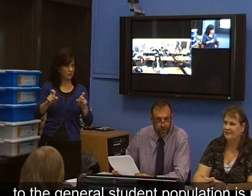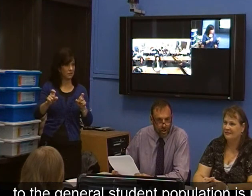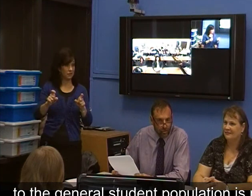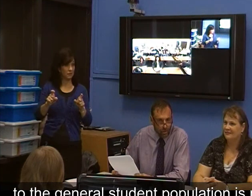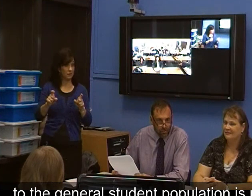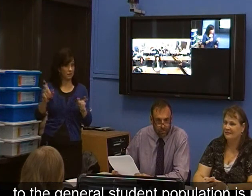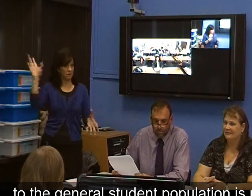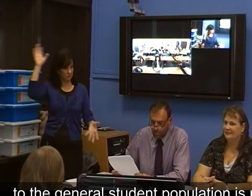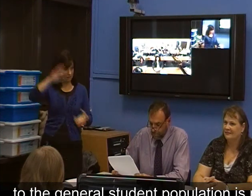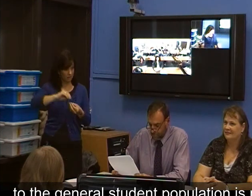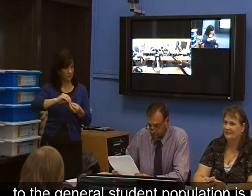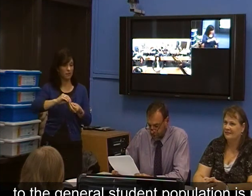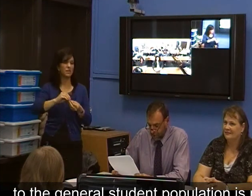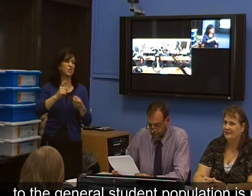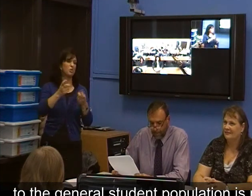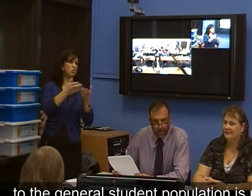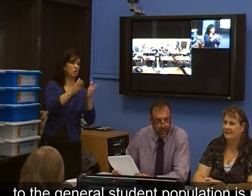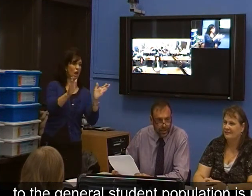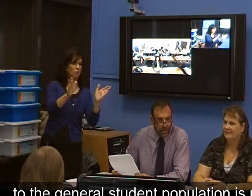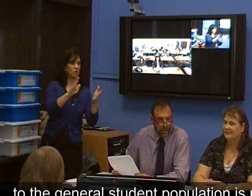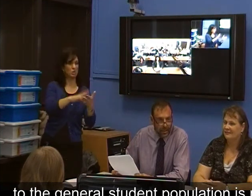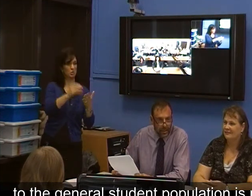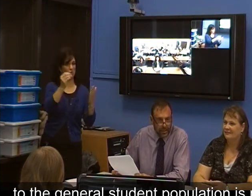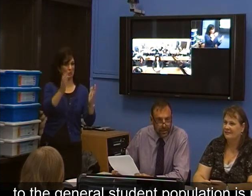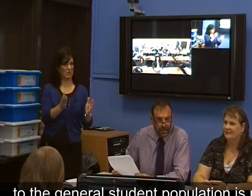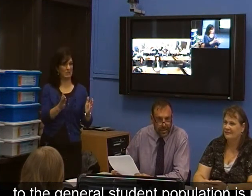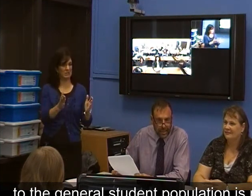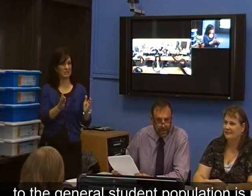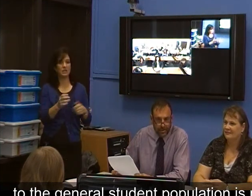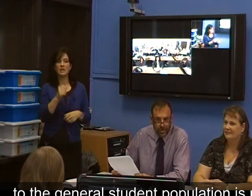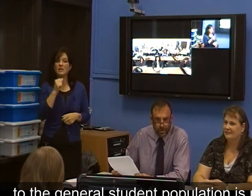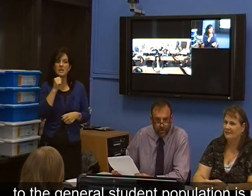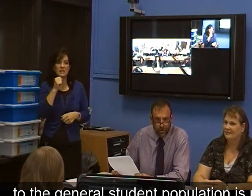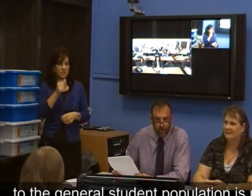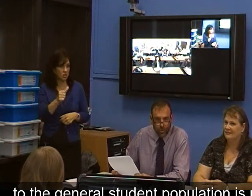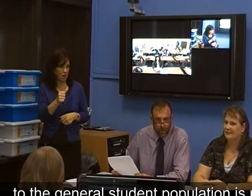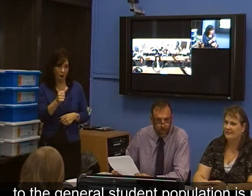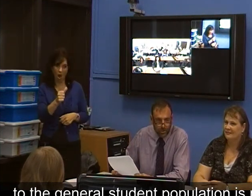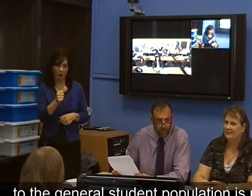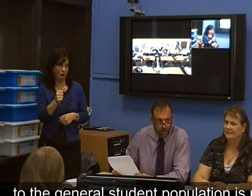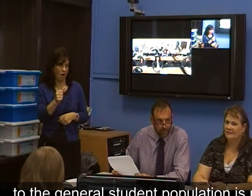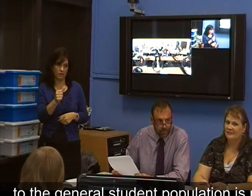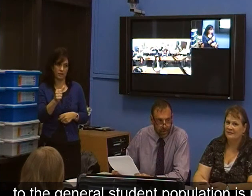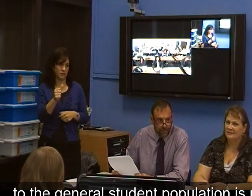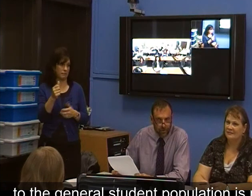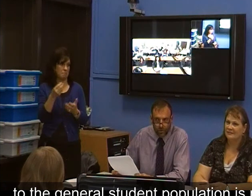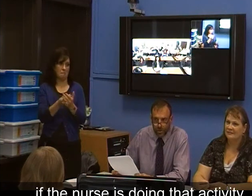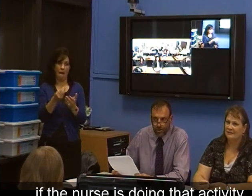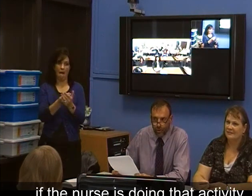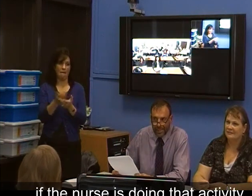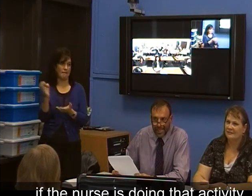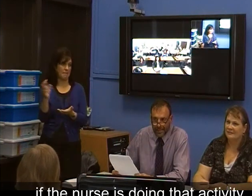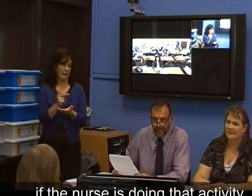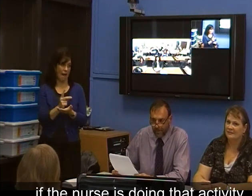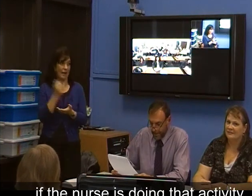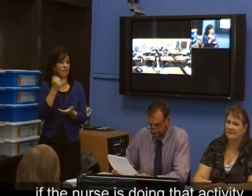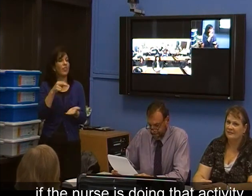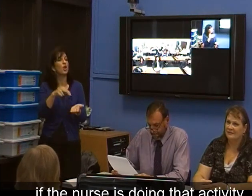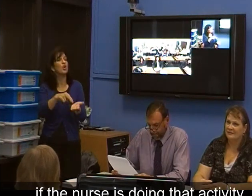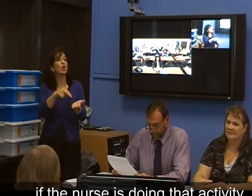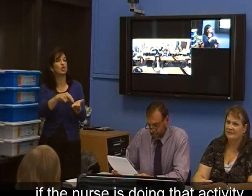to general student population is not considered reimbursing if the nurse is doing that